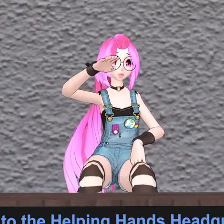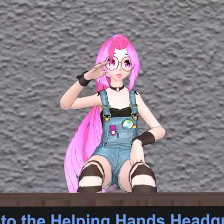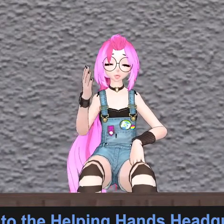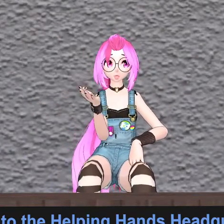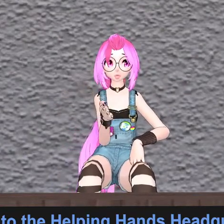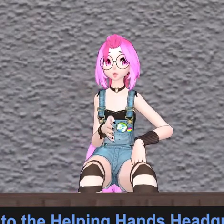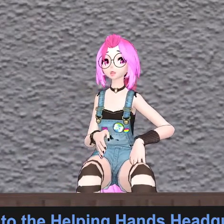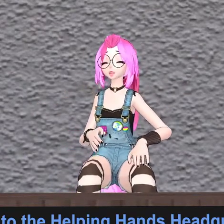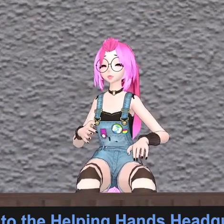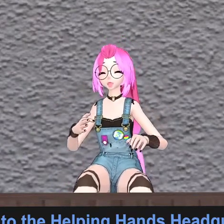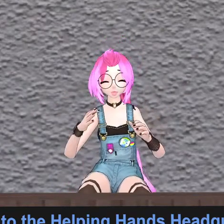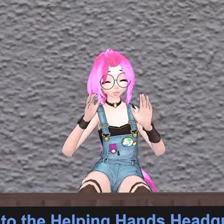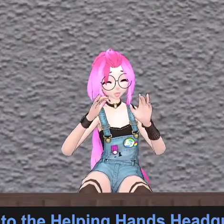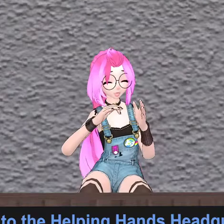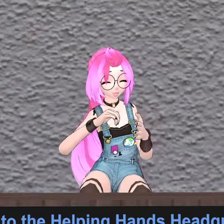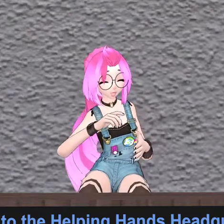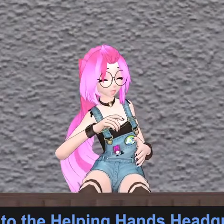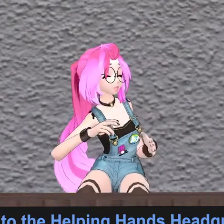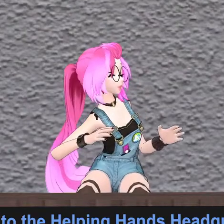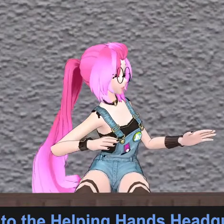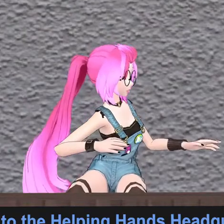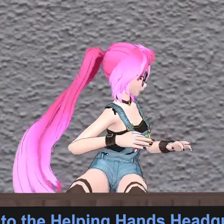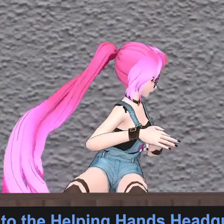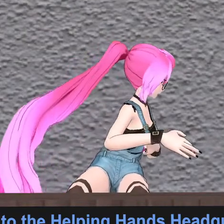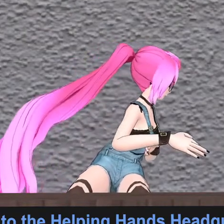think of Brazil. So study your geography.